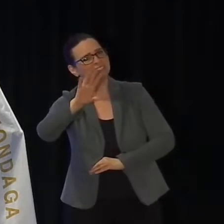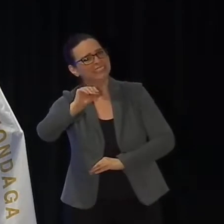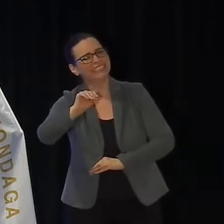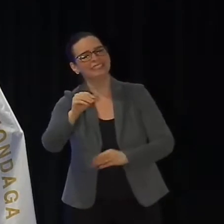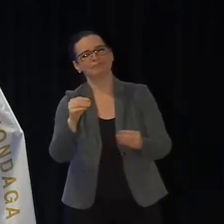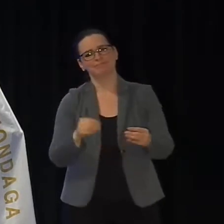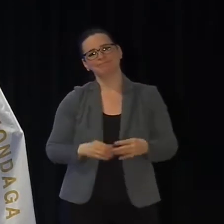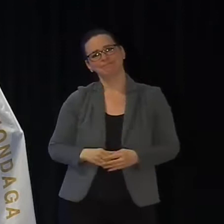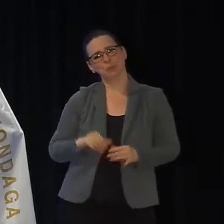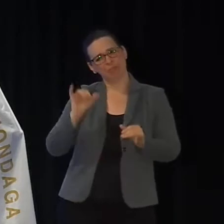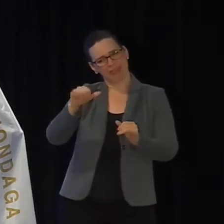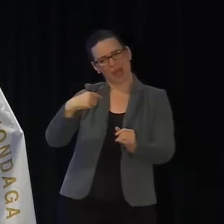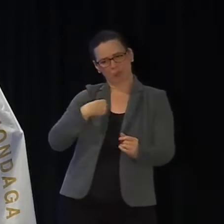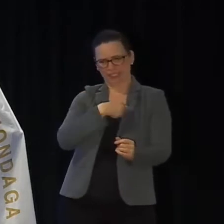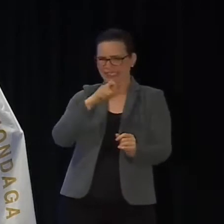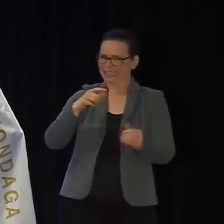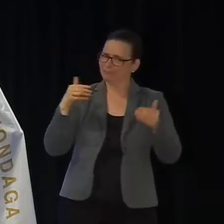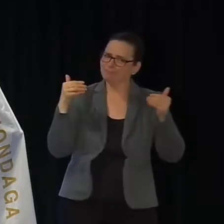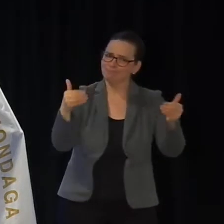lives back.